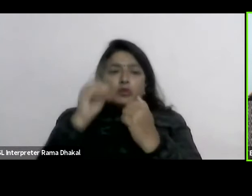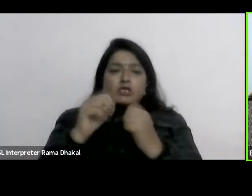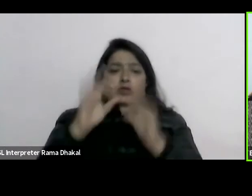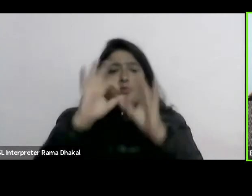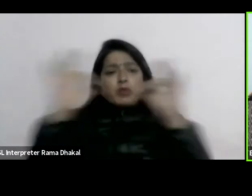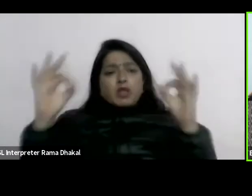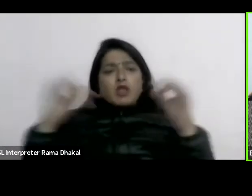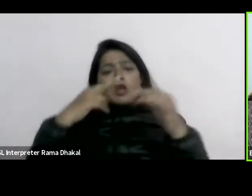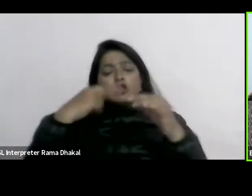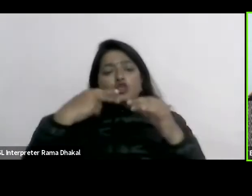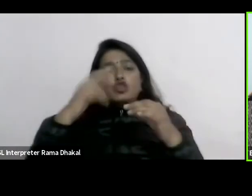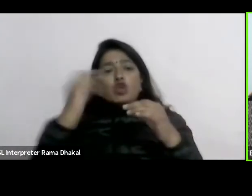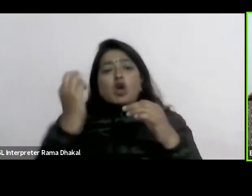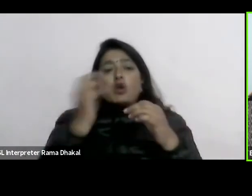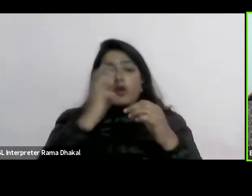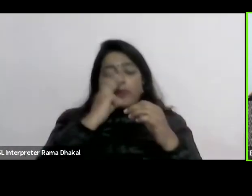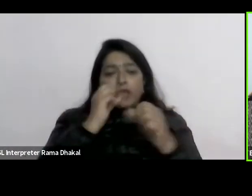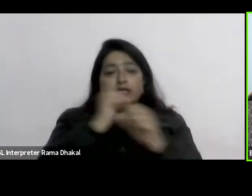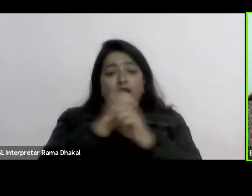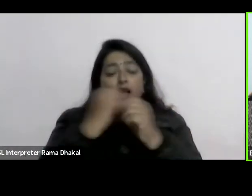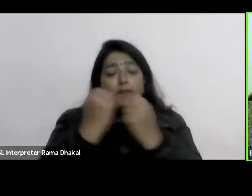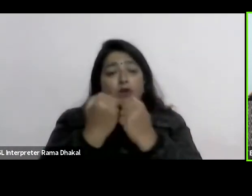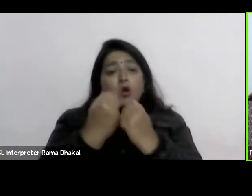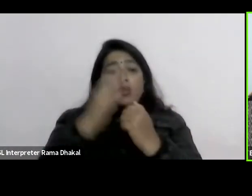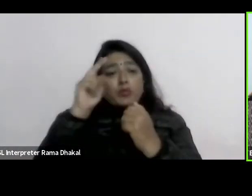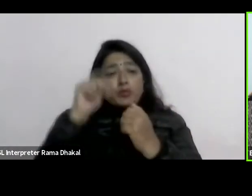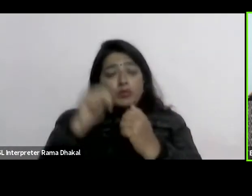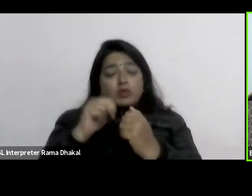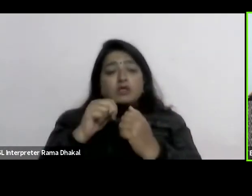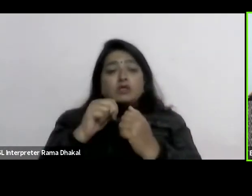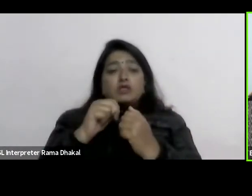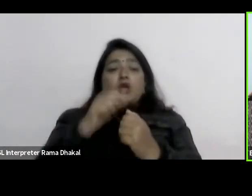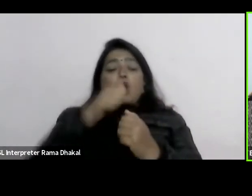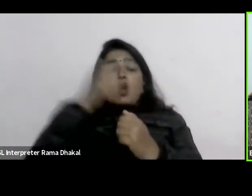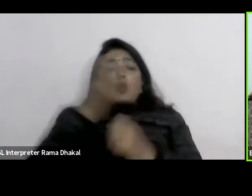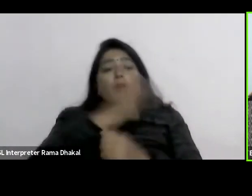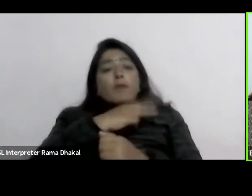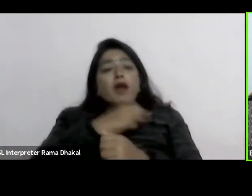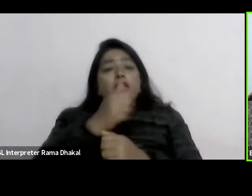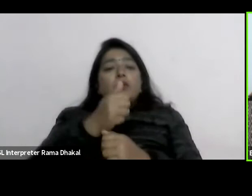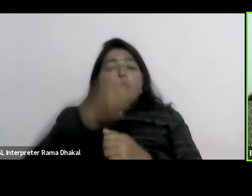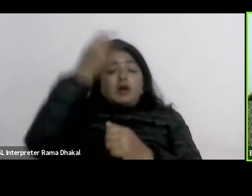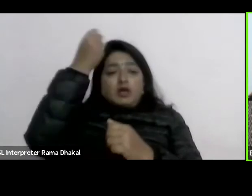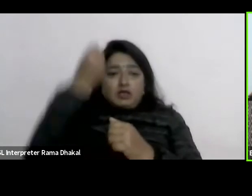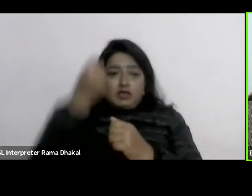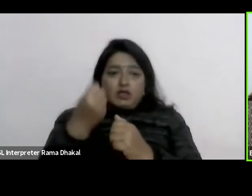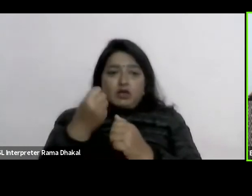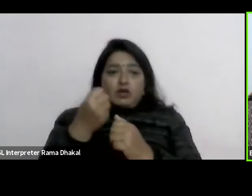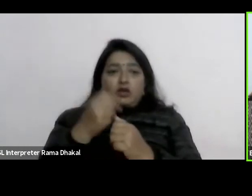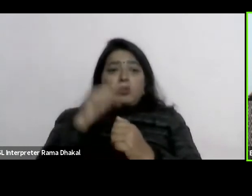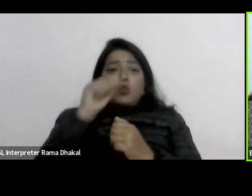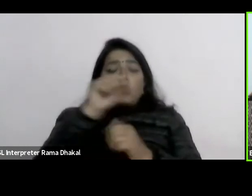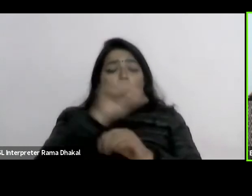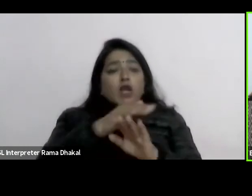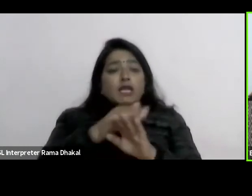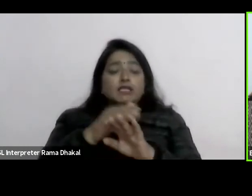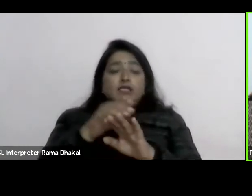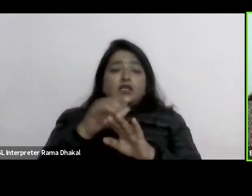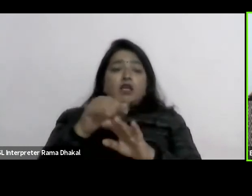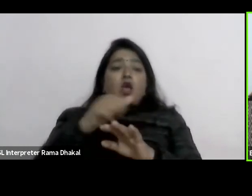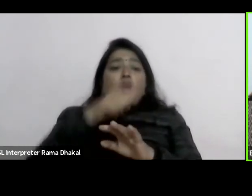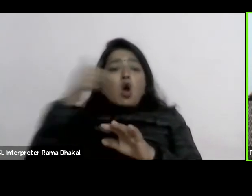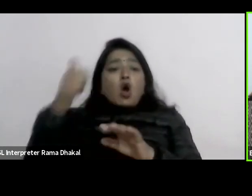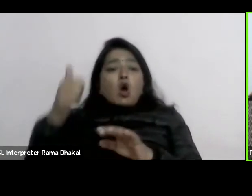workers' rights groups to have their say. For other human rights instruments, it's the duty of the concerned body and other people